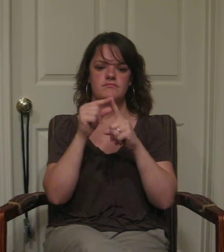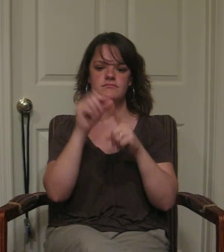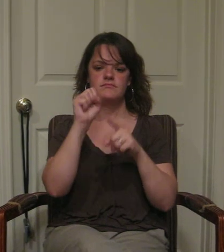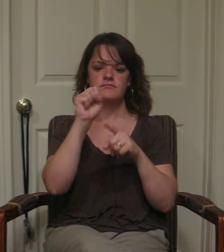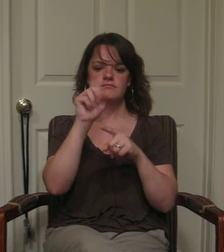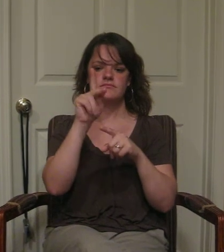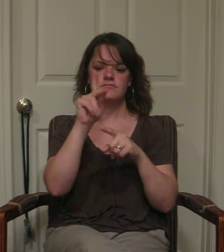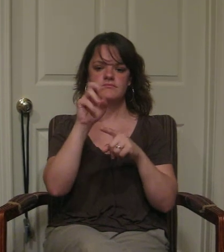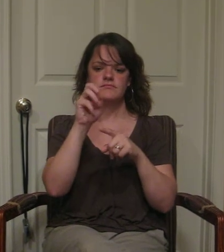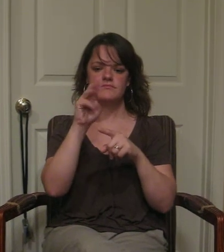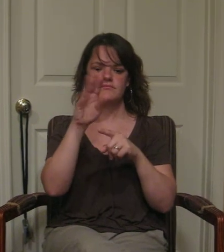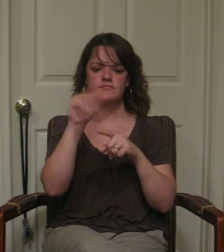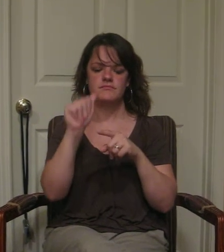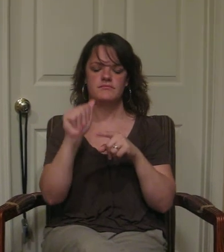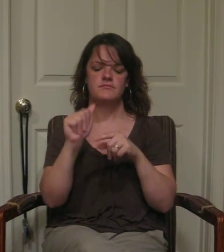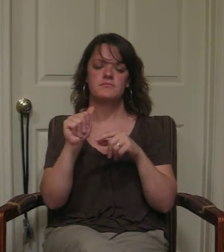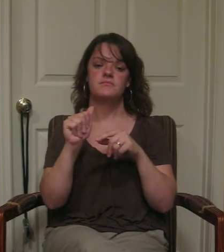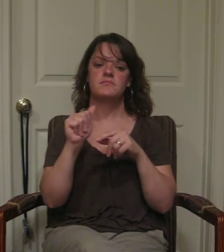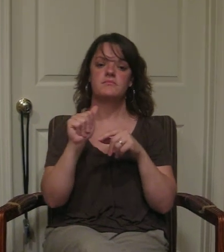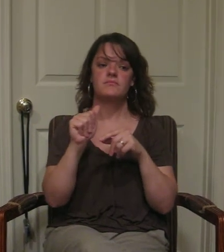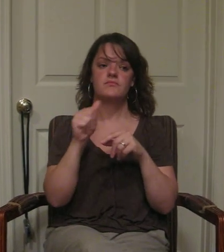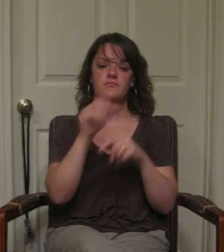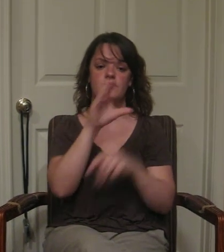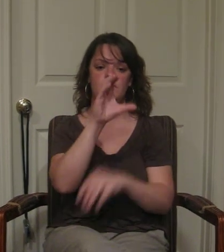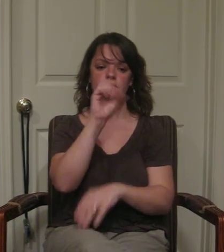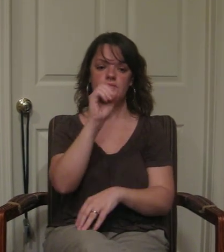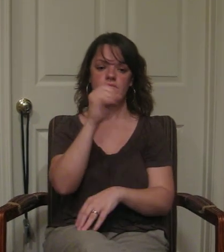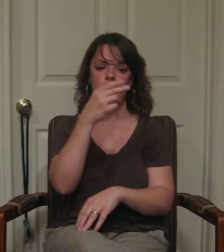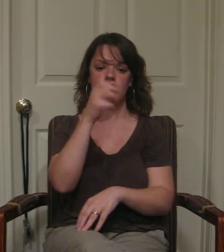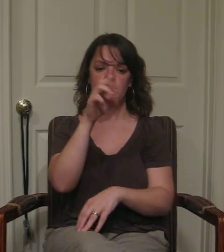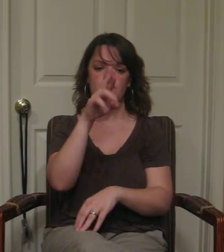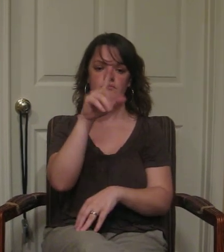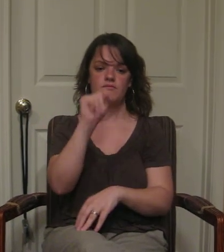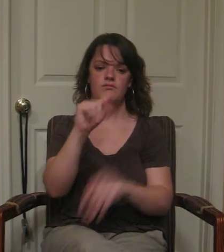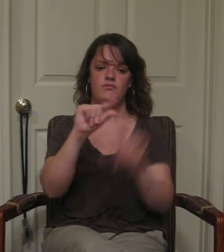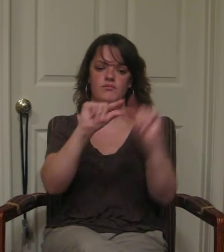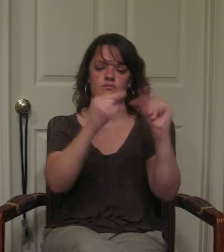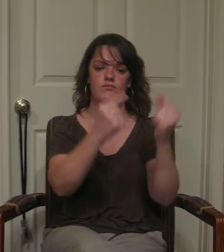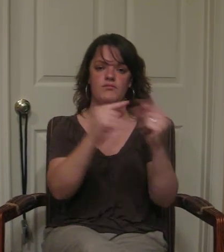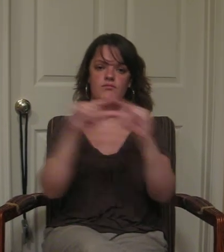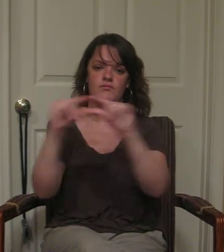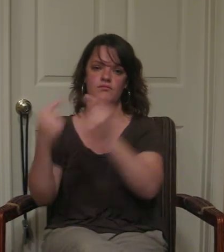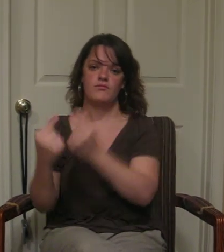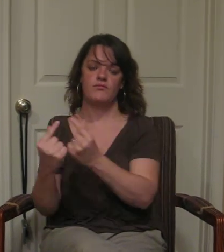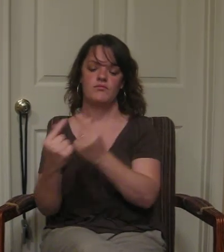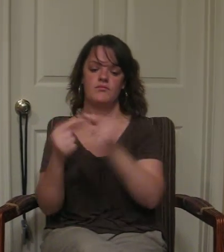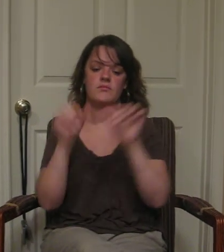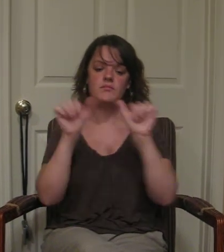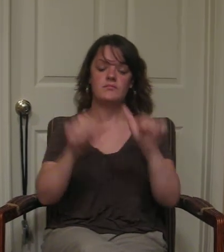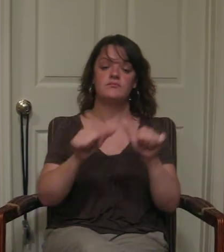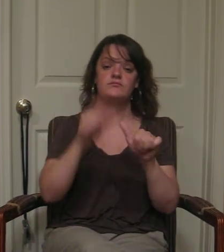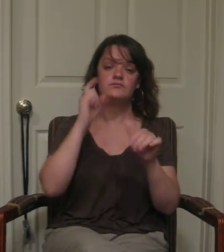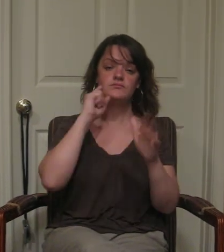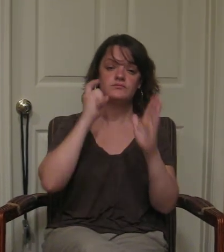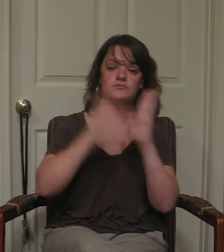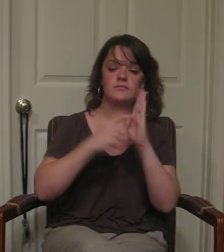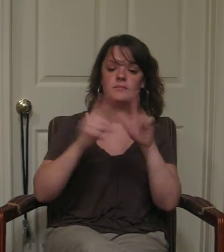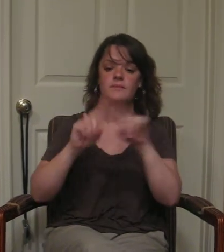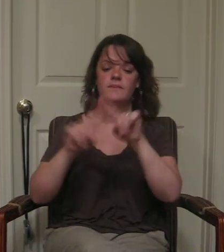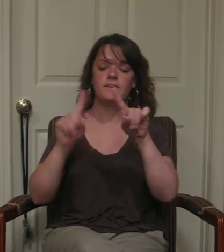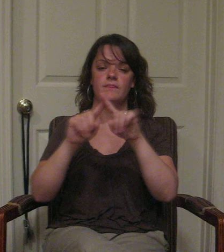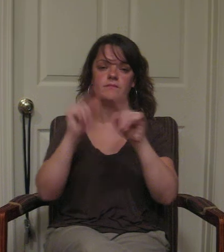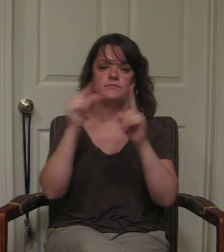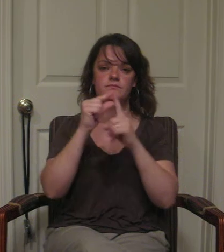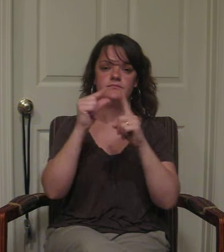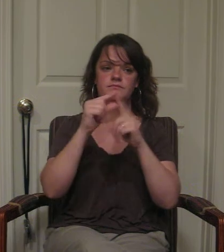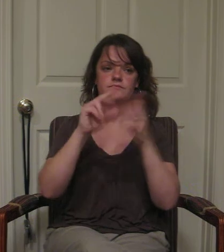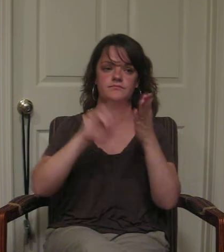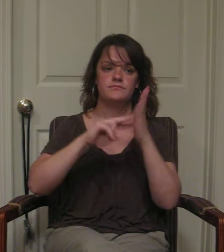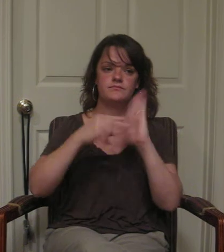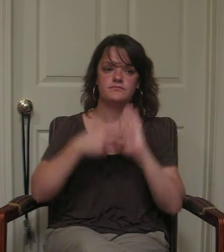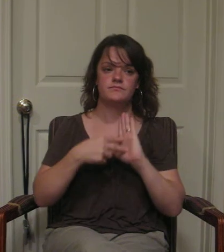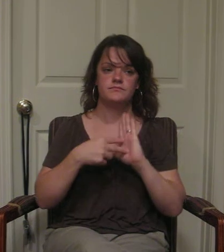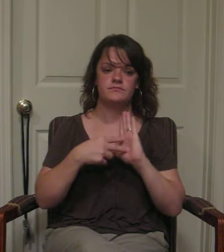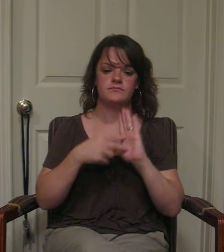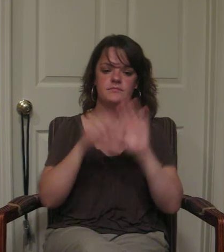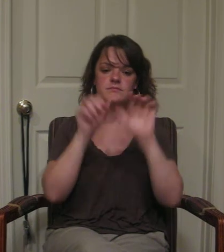Under that we have cohort groups, which is the ability to recognize different word meanings and the ability to retain